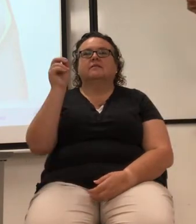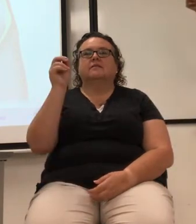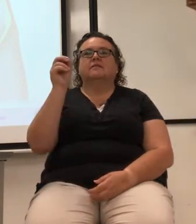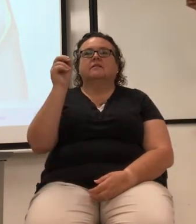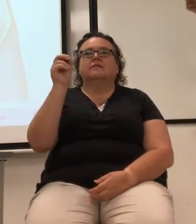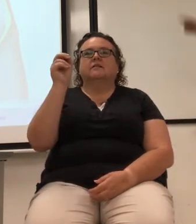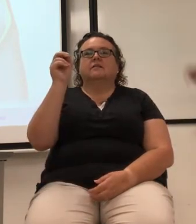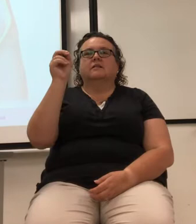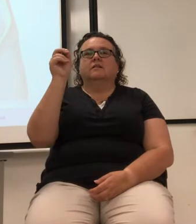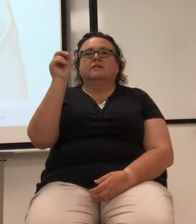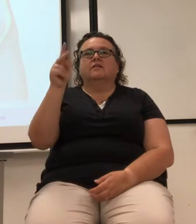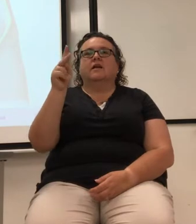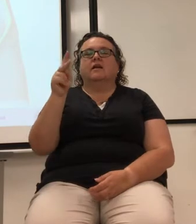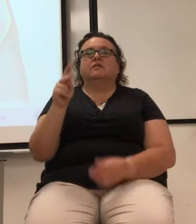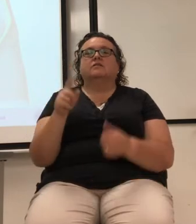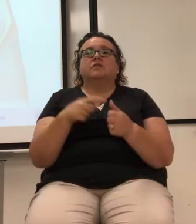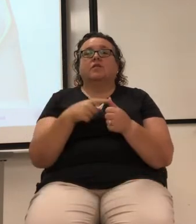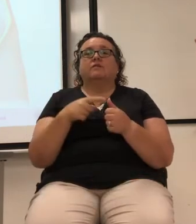So the first thing I have there